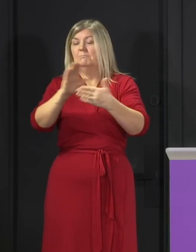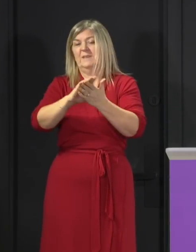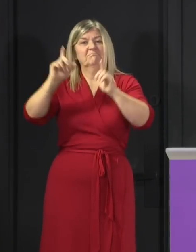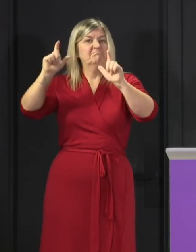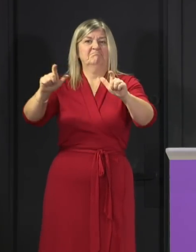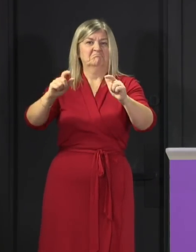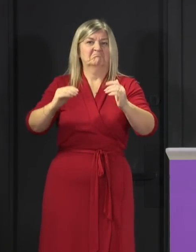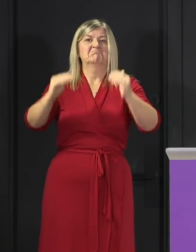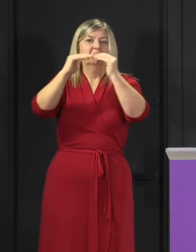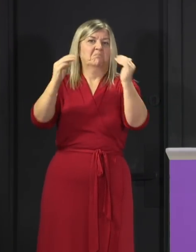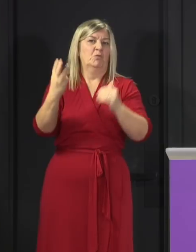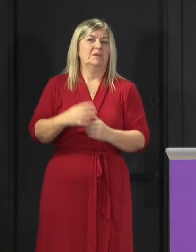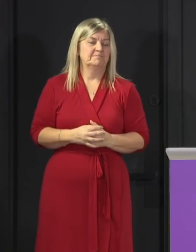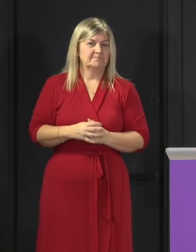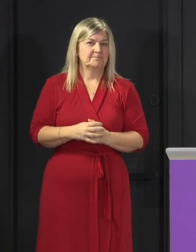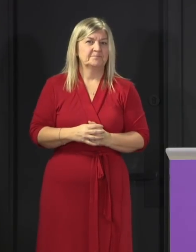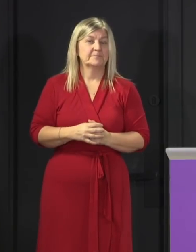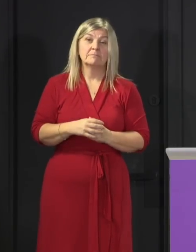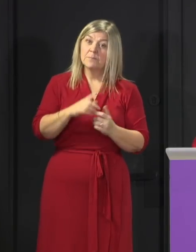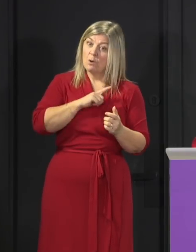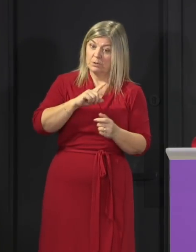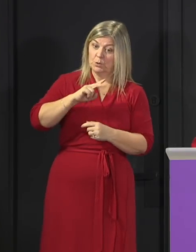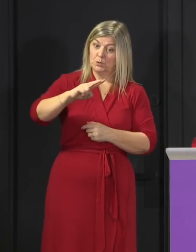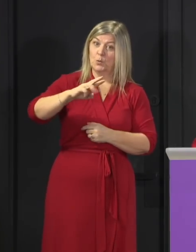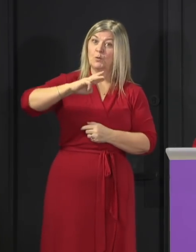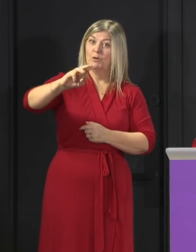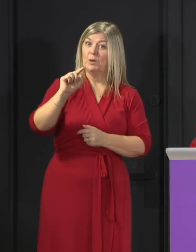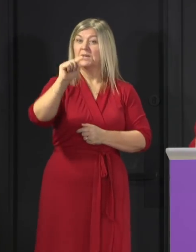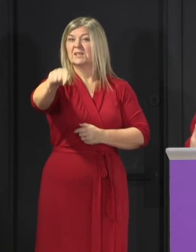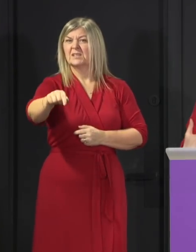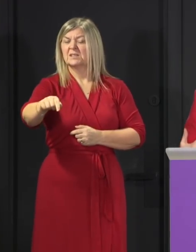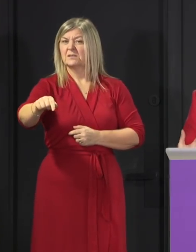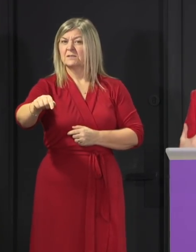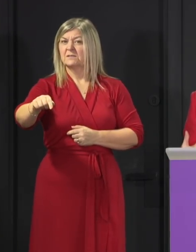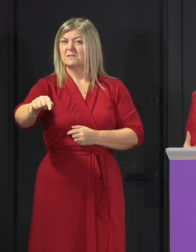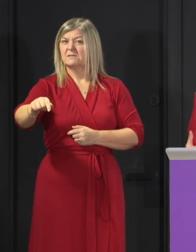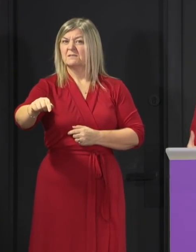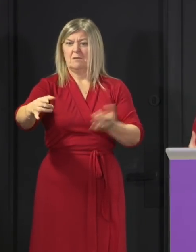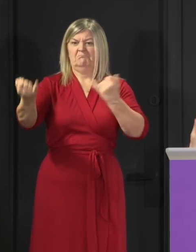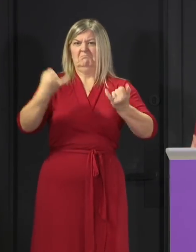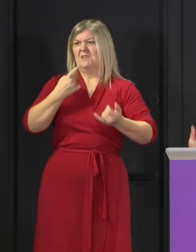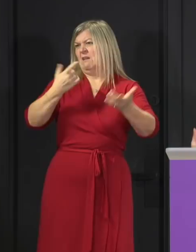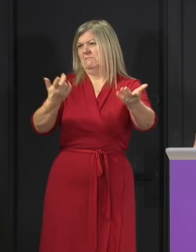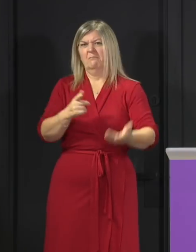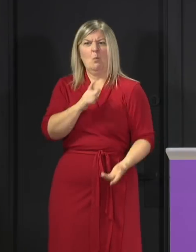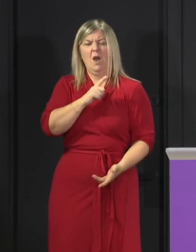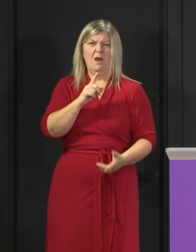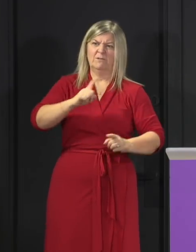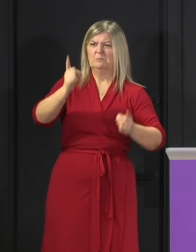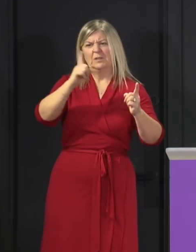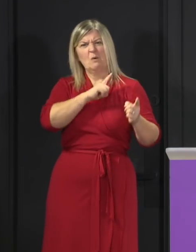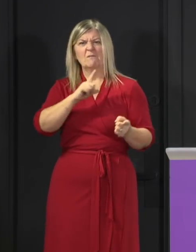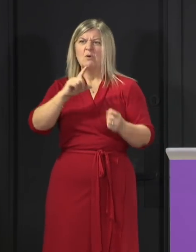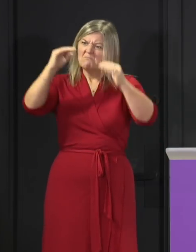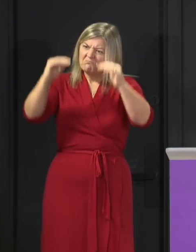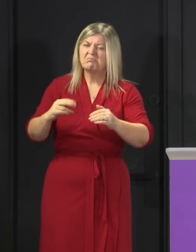weeks' time, what people in Edinburgh rightly would be saying to me is not why are you not taking us down a level, but why did you take us down a level,